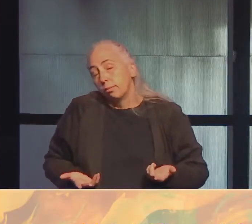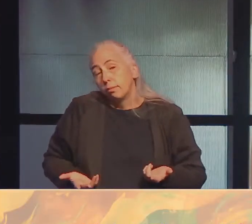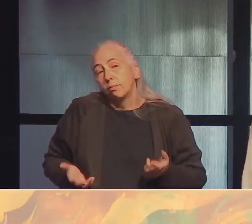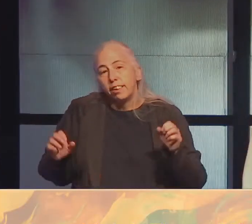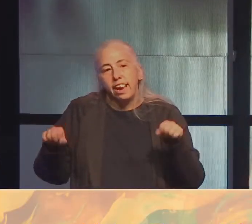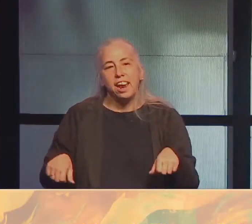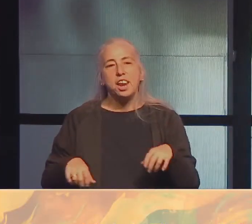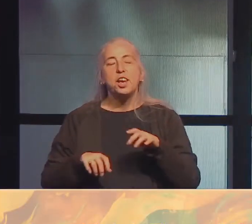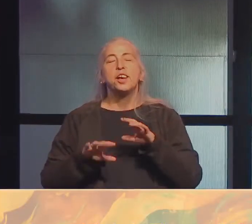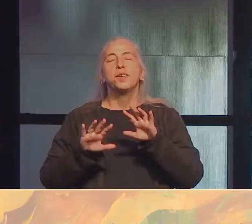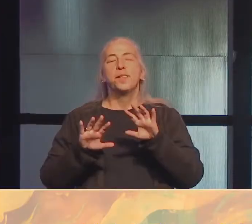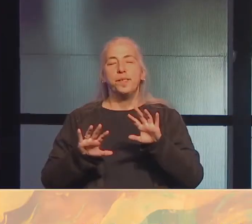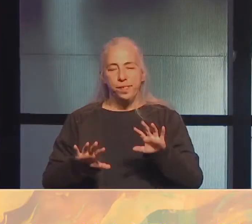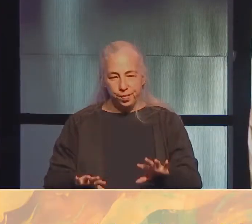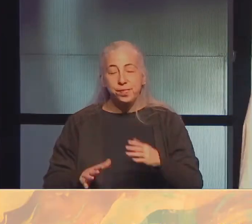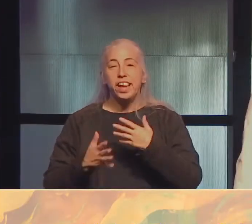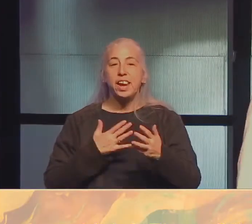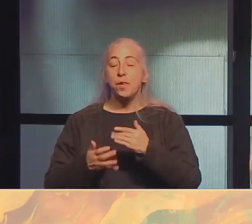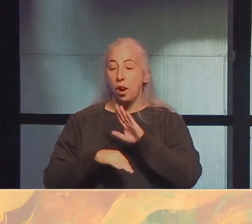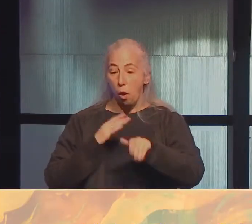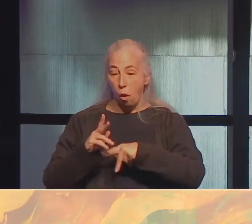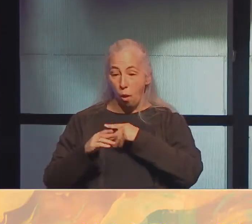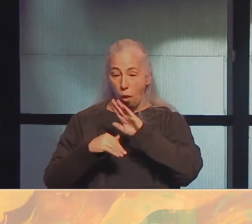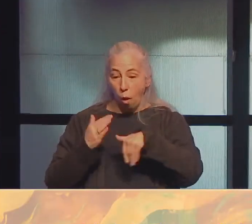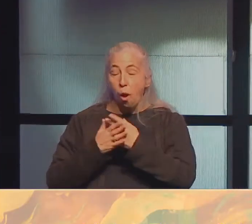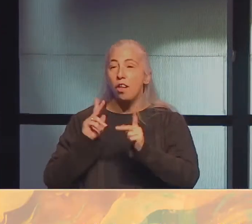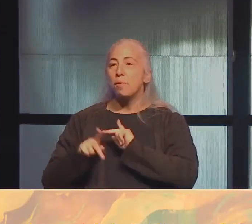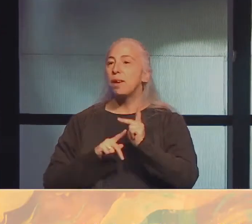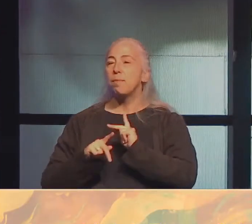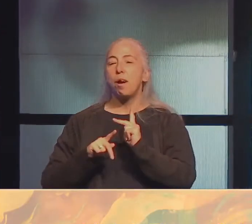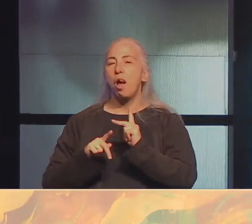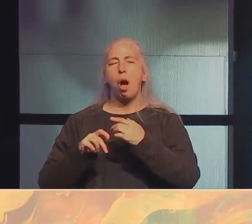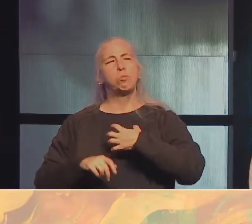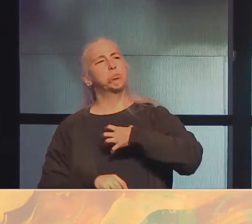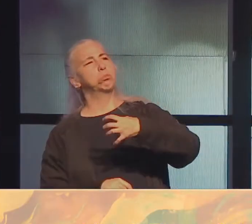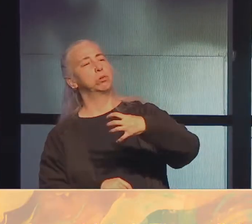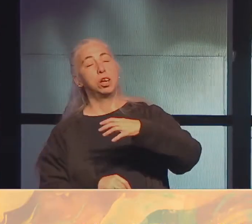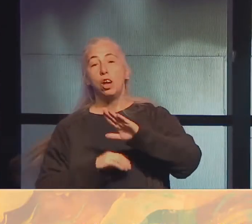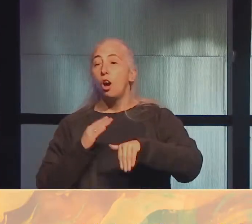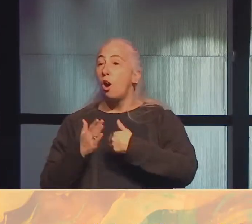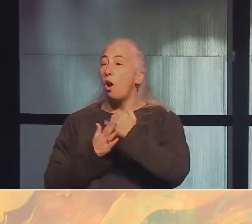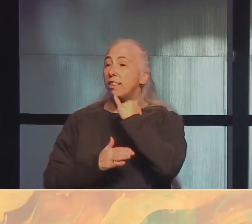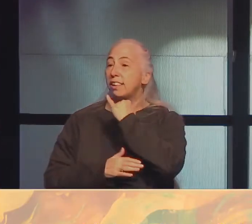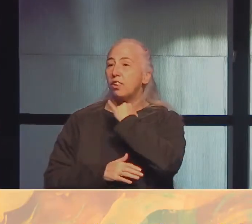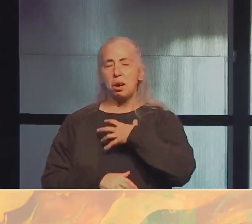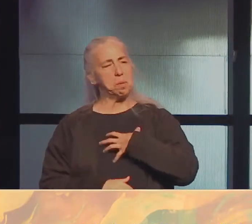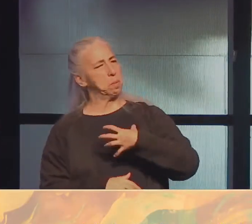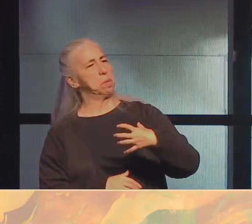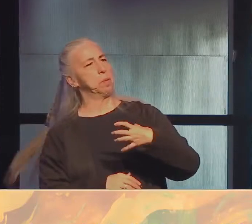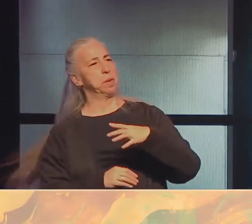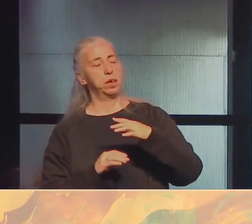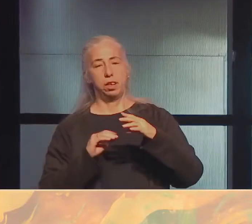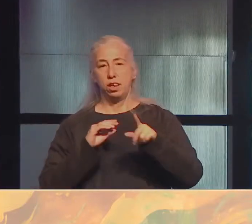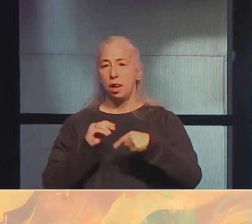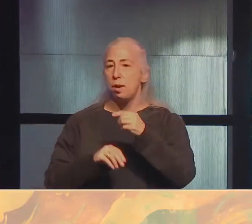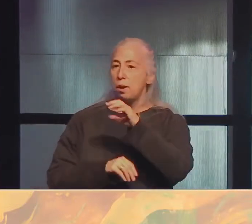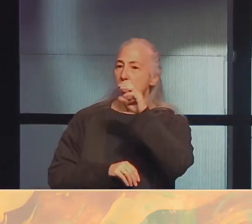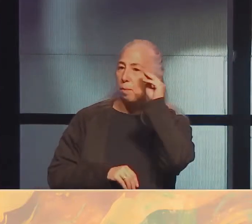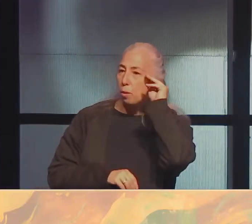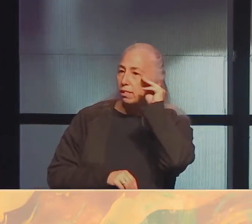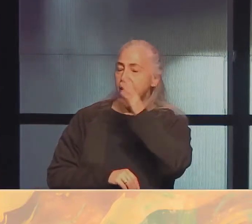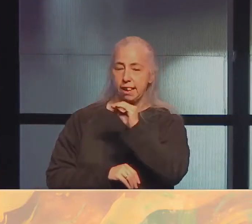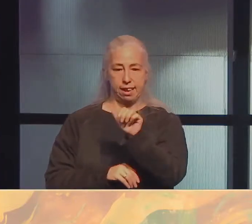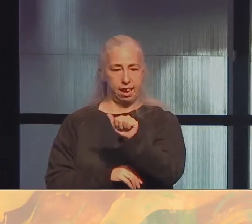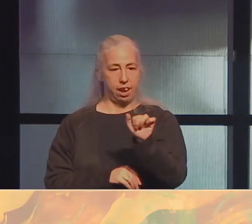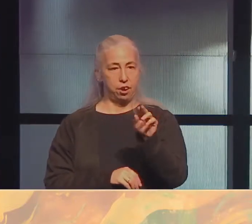But we'll skip on. Okay. All the congregation raised up people tonight. And all the Israelites complained against Moses and Aaron. The whole congregation said to